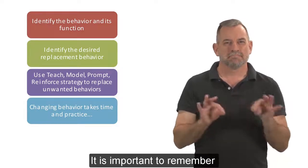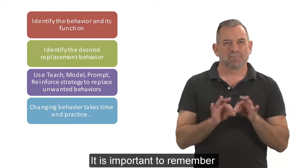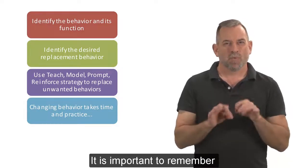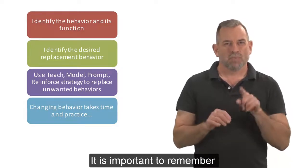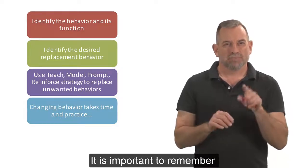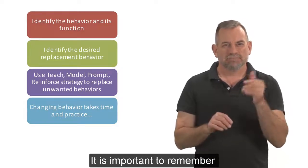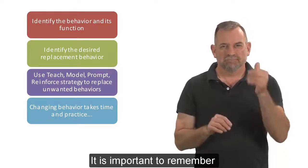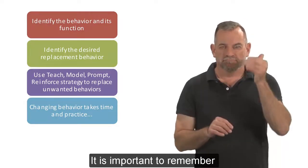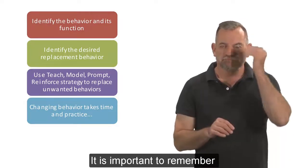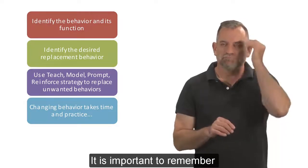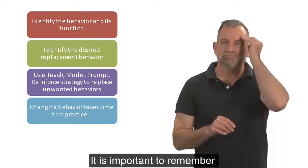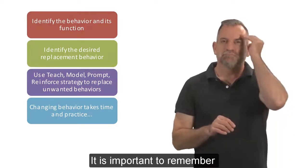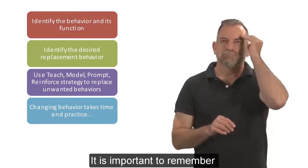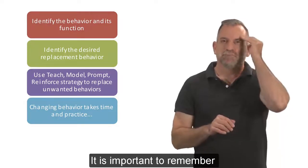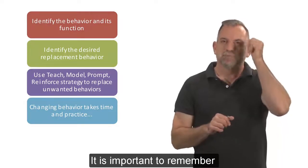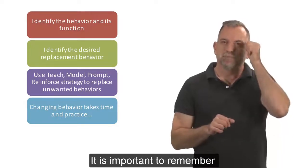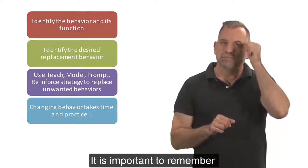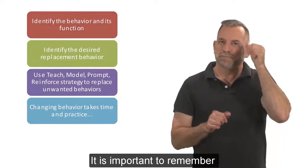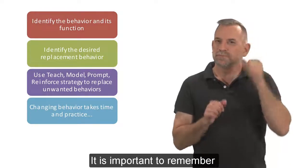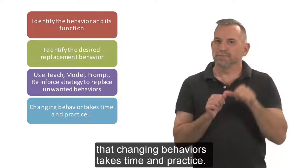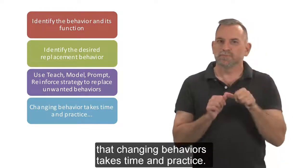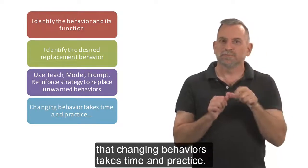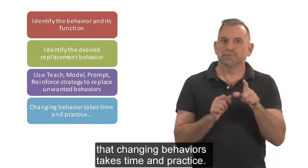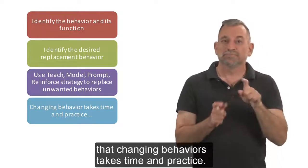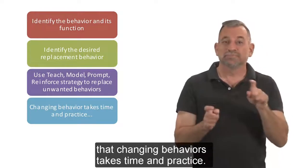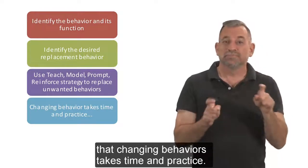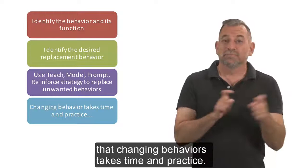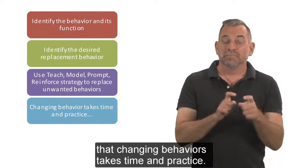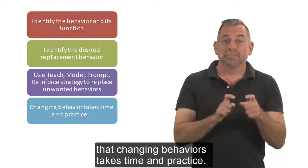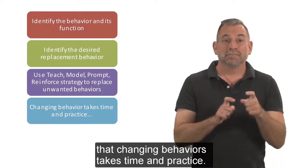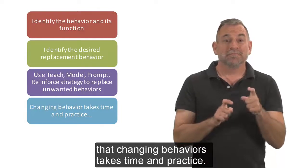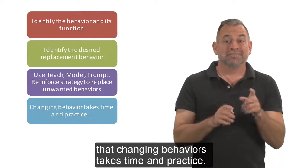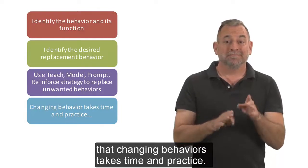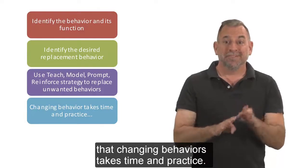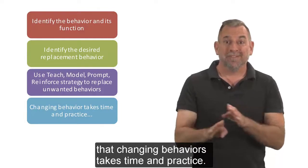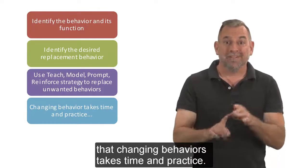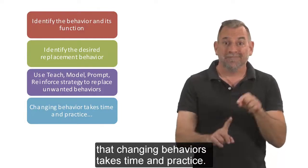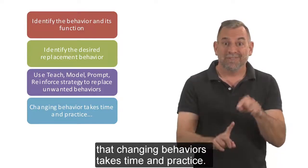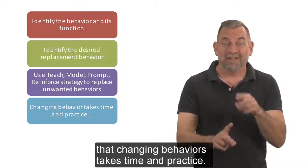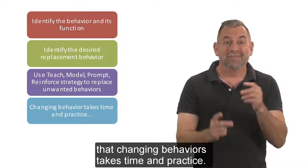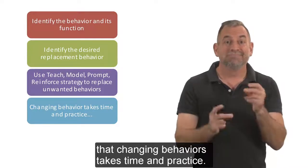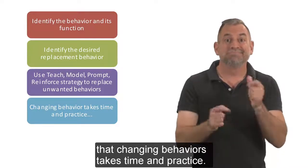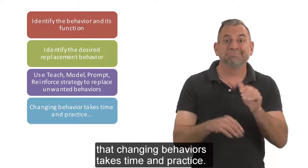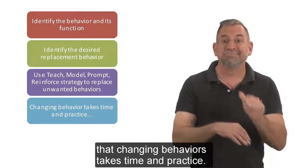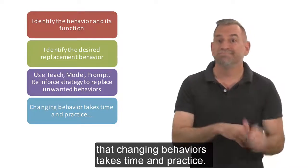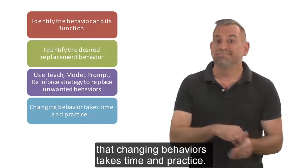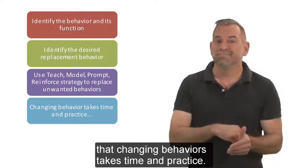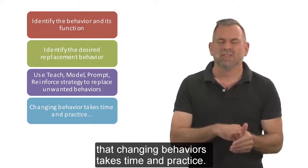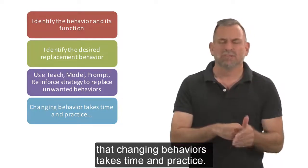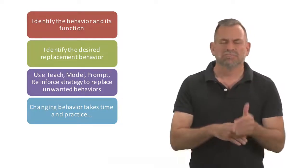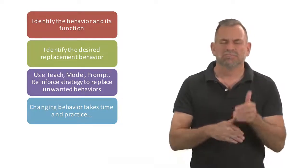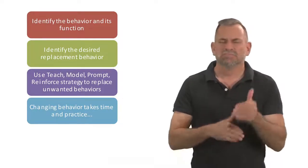It is important to remember that changing behaviors takes time and practice.